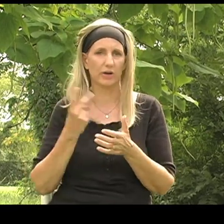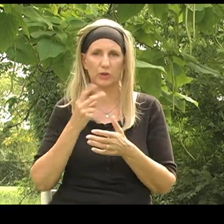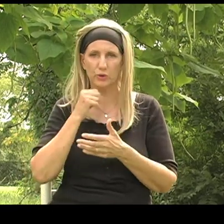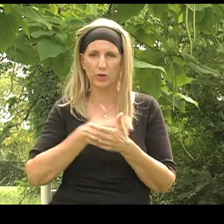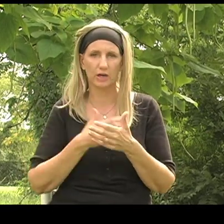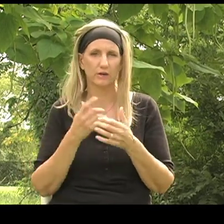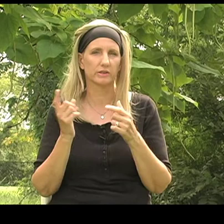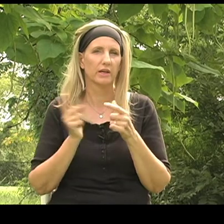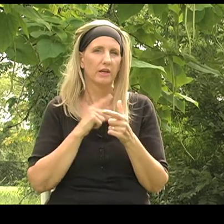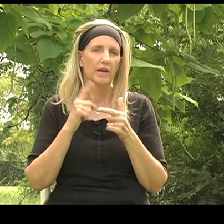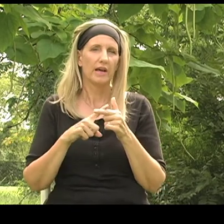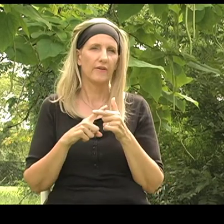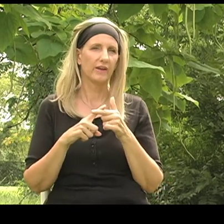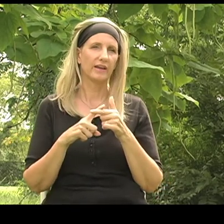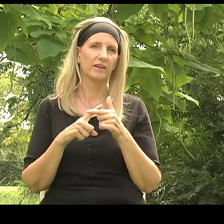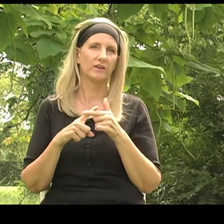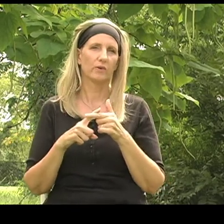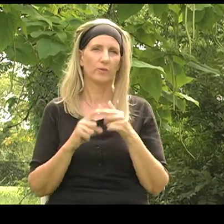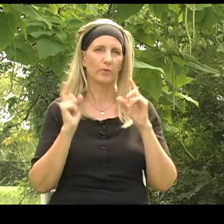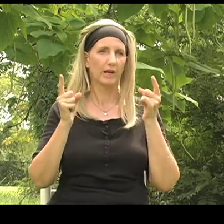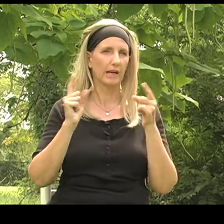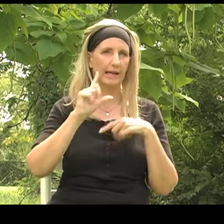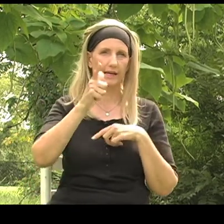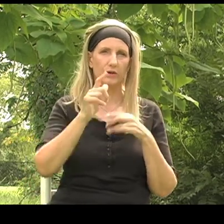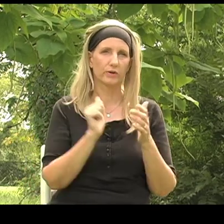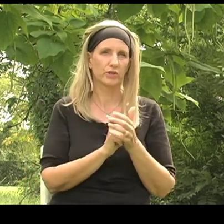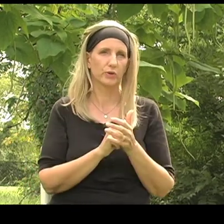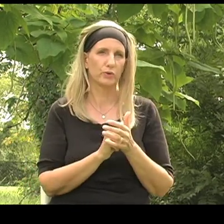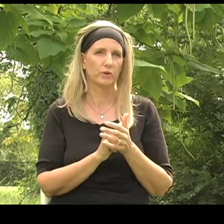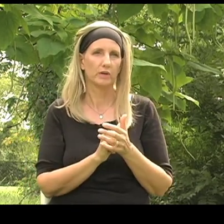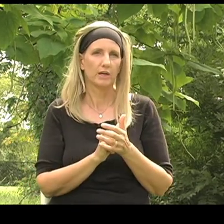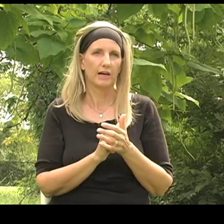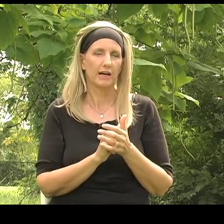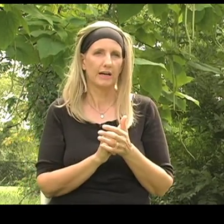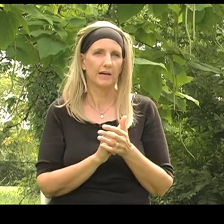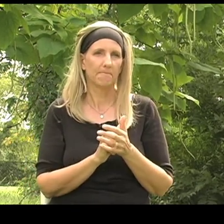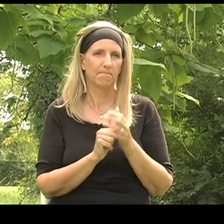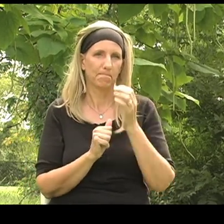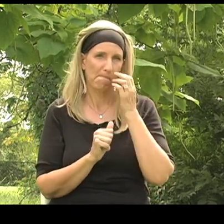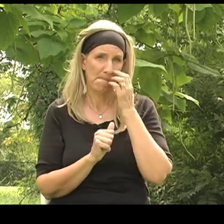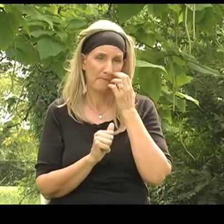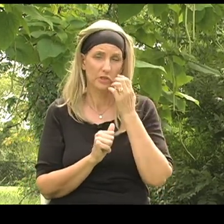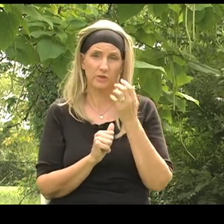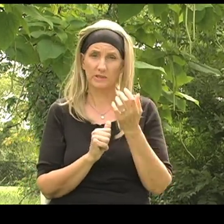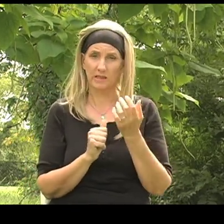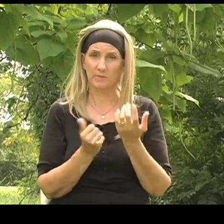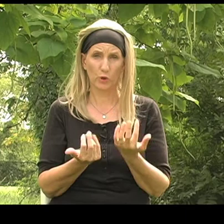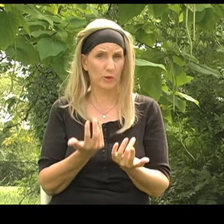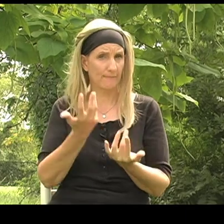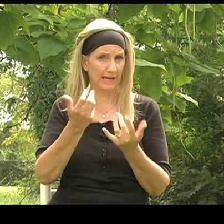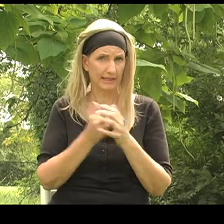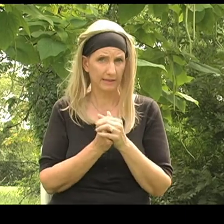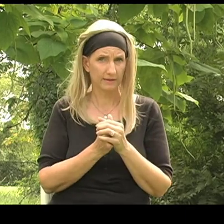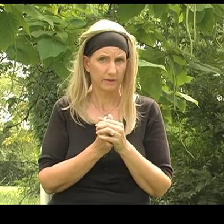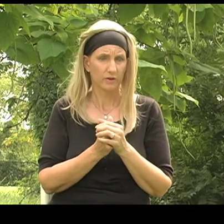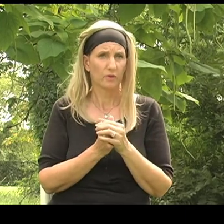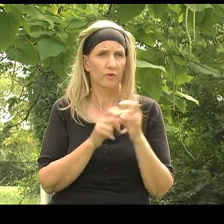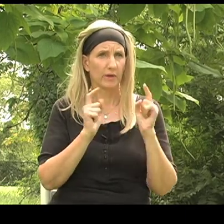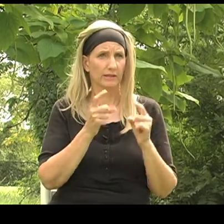two daughters. And then we went later to, she was going to be cremated. We went and saw